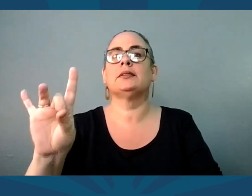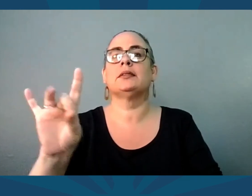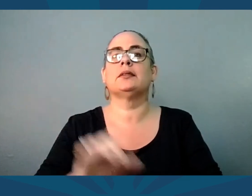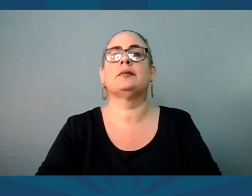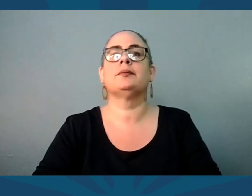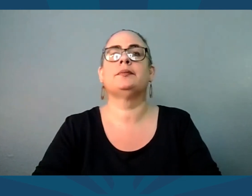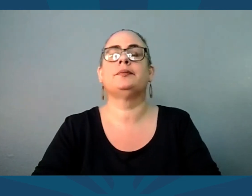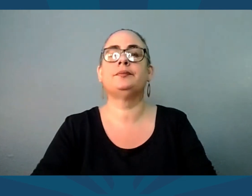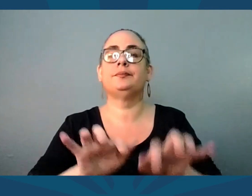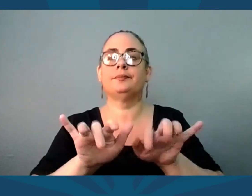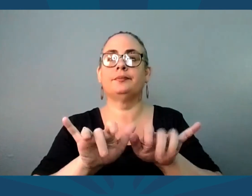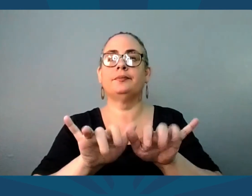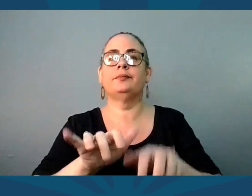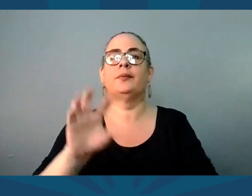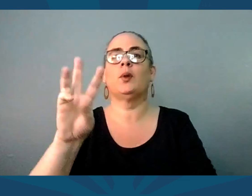928-771-3248.